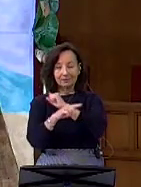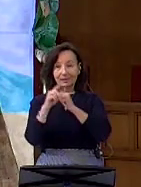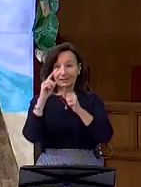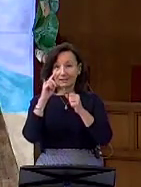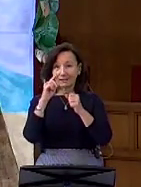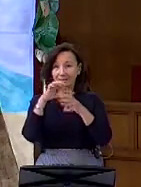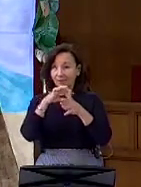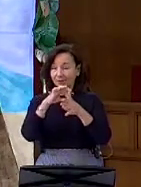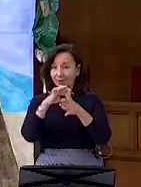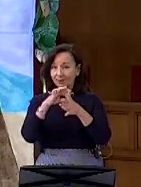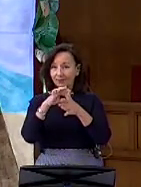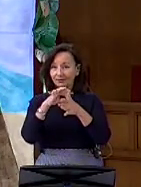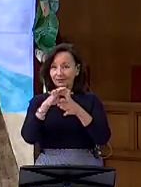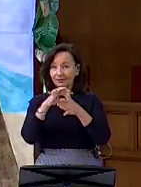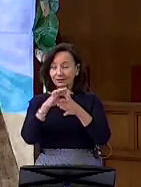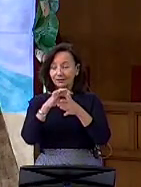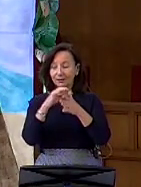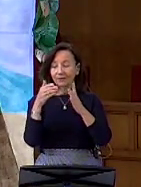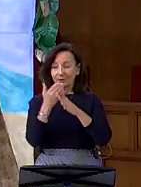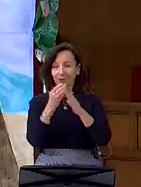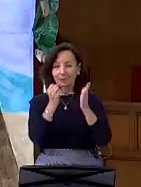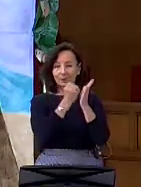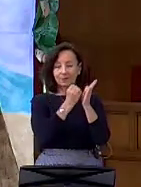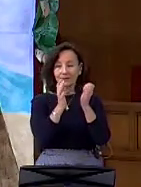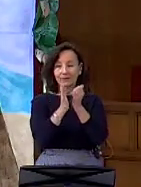flesh through his crucifixion.